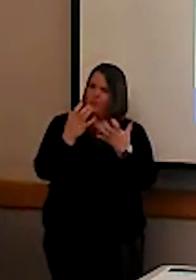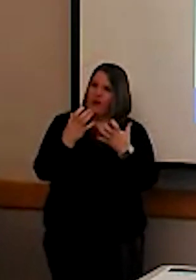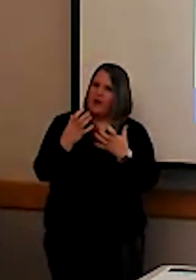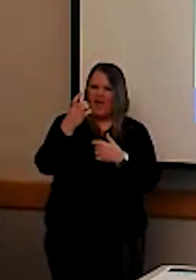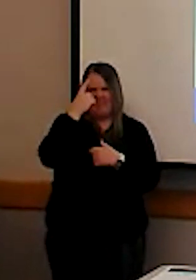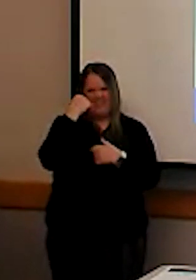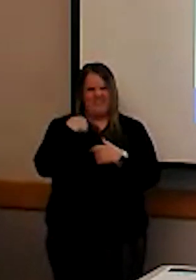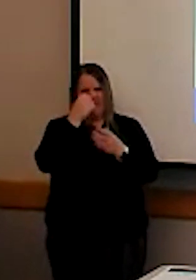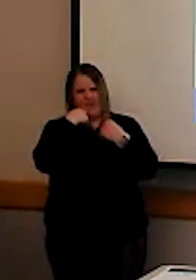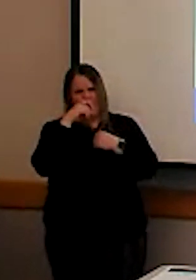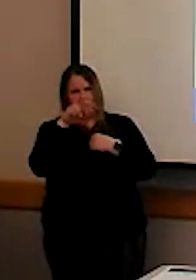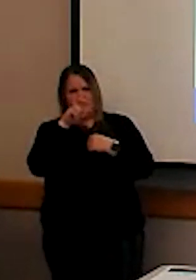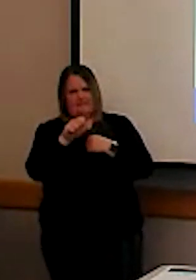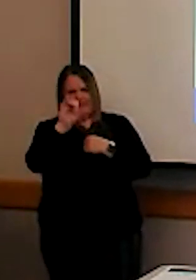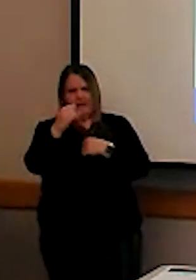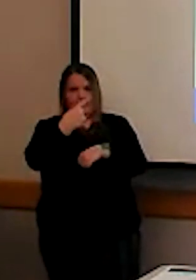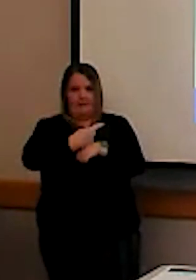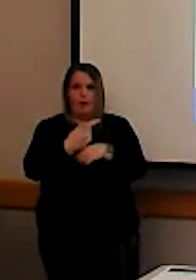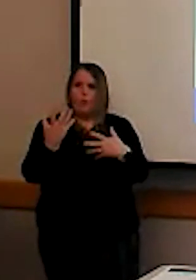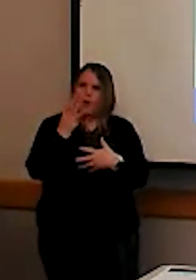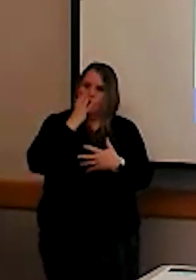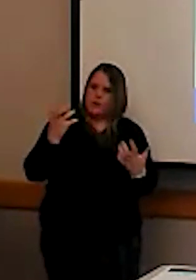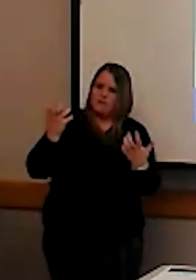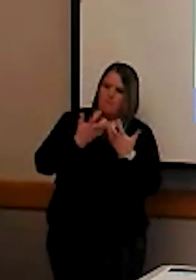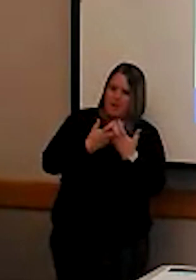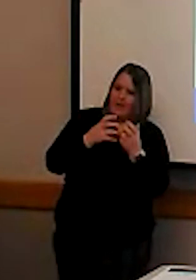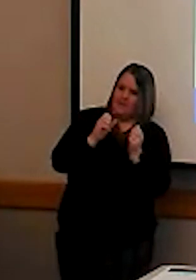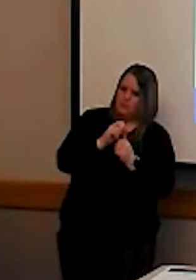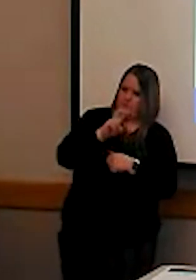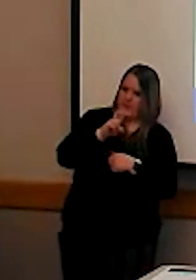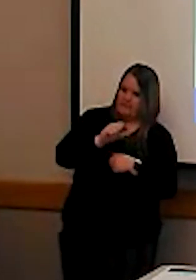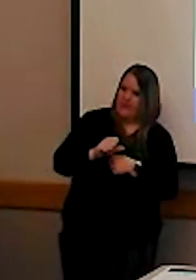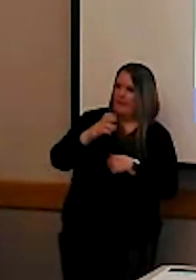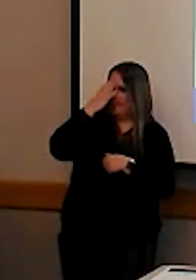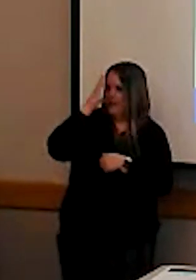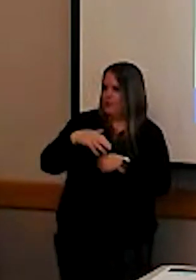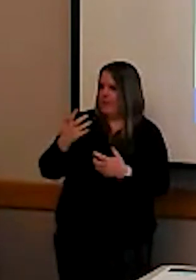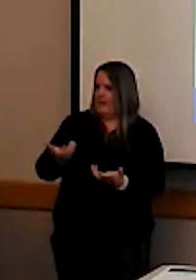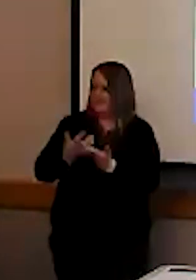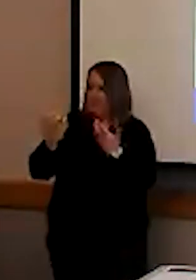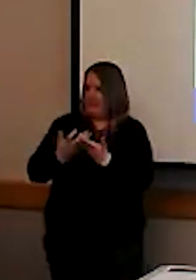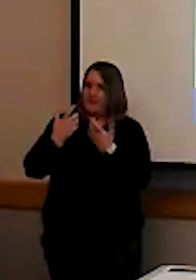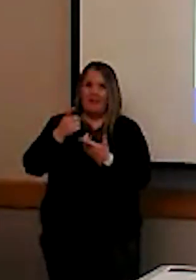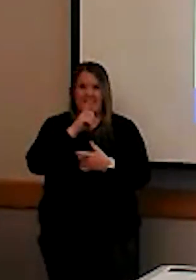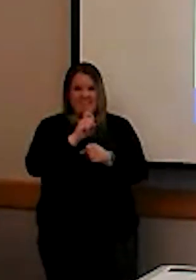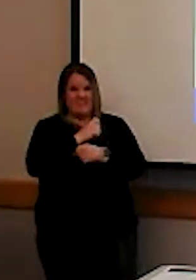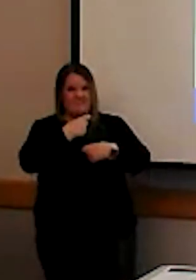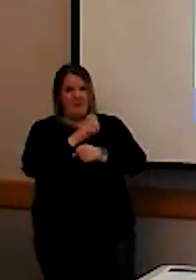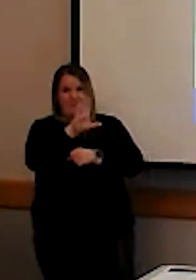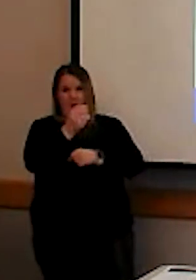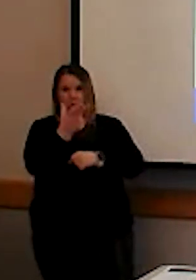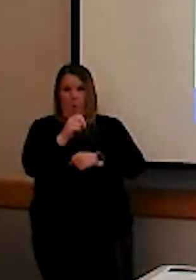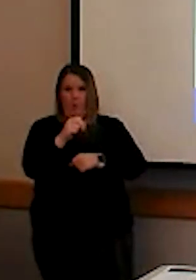I think they had pizza that day. So what would go with pizza? They knew a salad. And so they even made their own